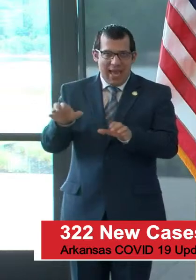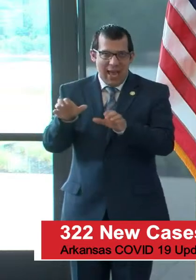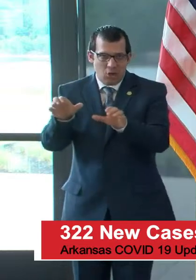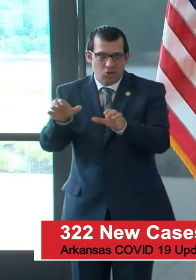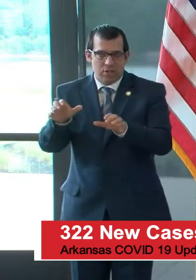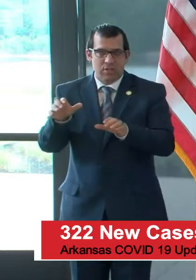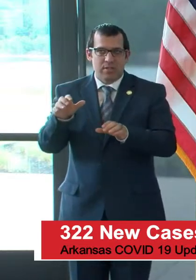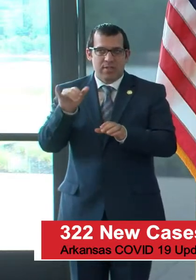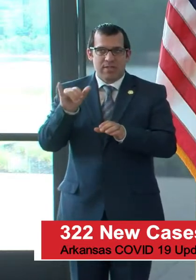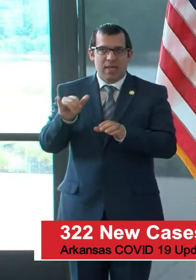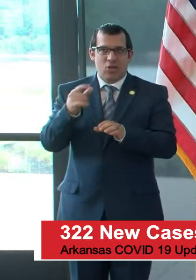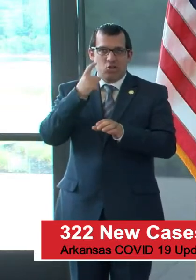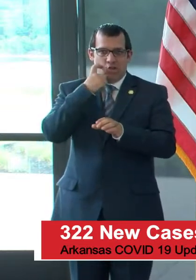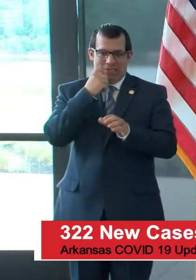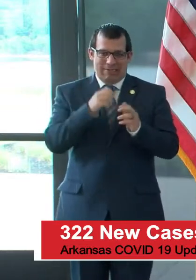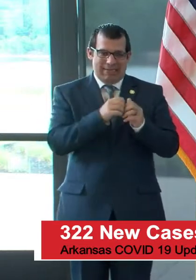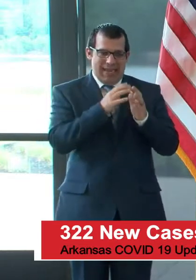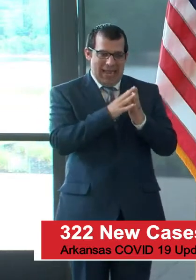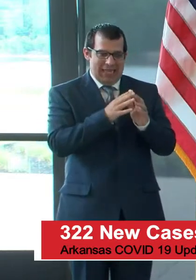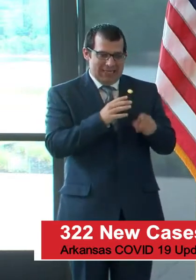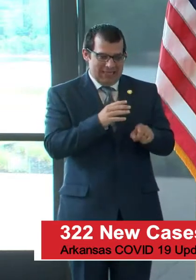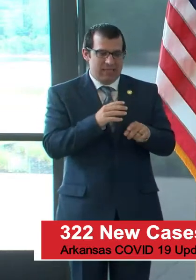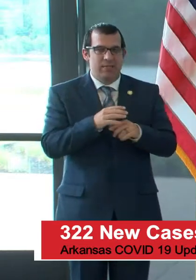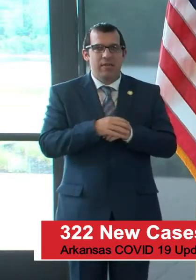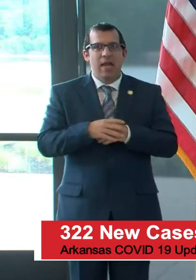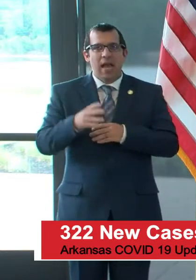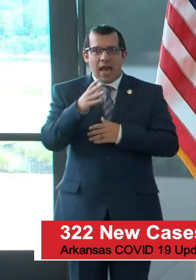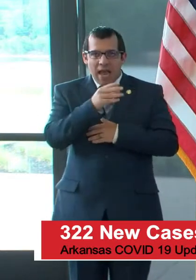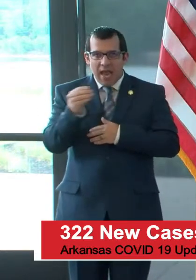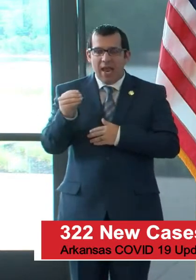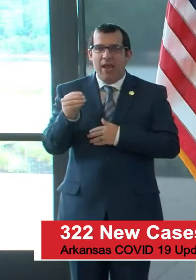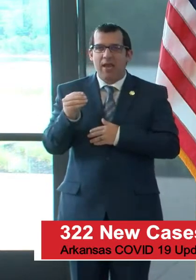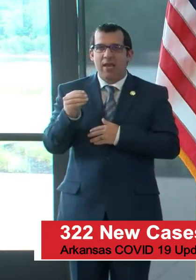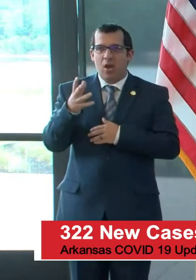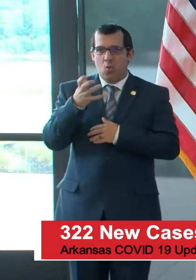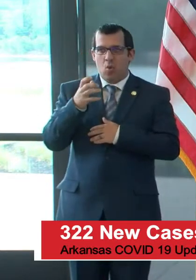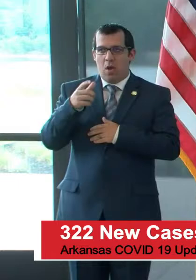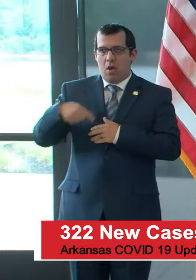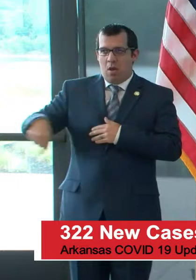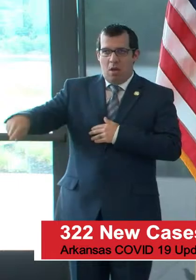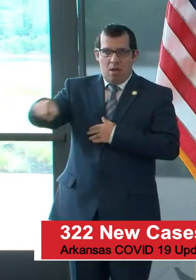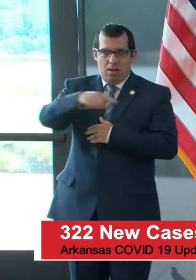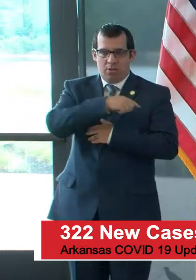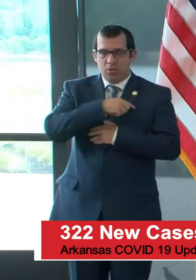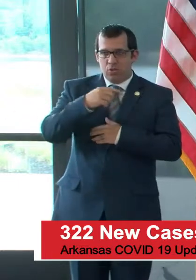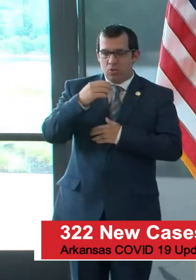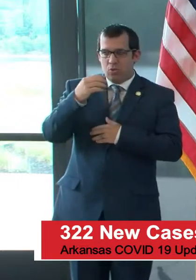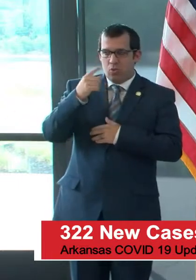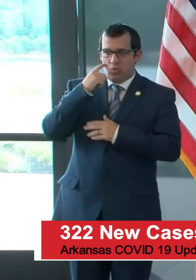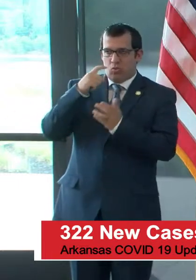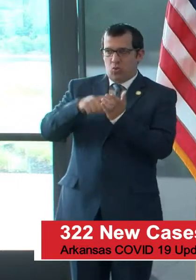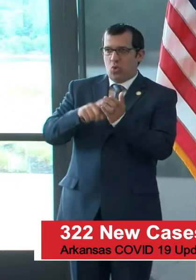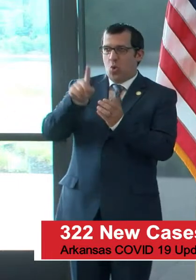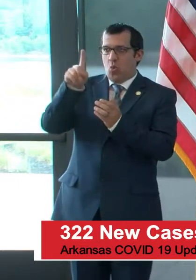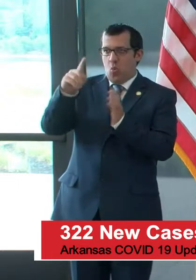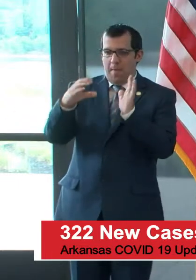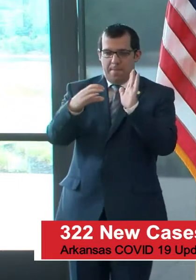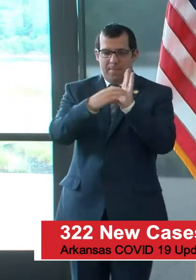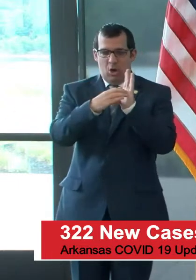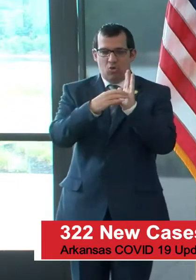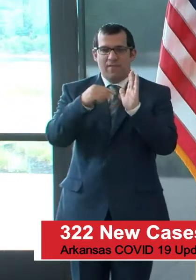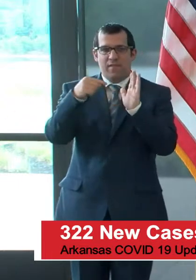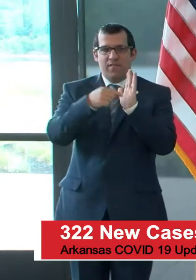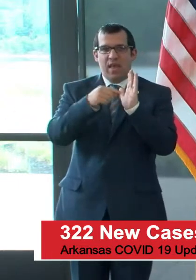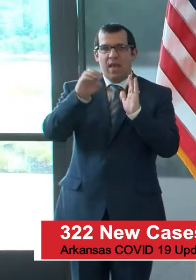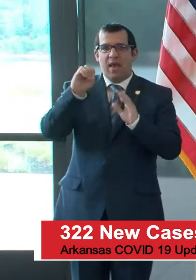that we just enacted. But I also wanted to draw attention to one paragraph of the executive